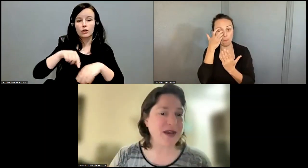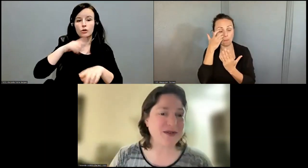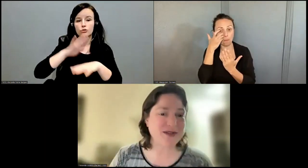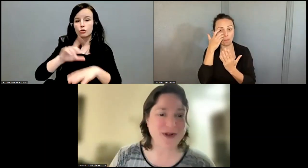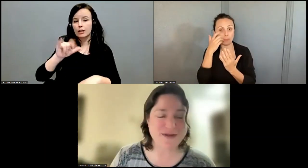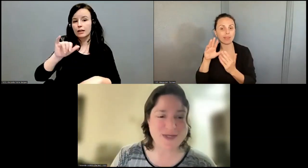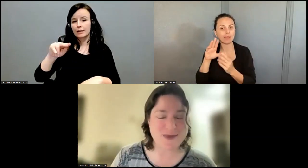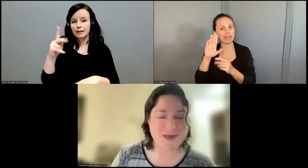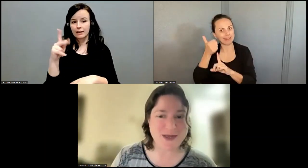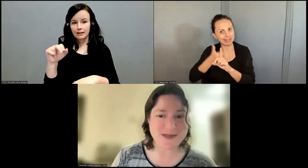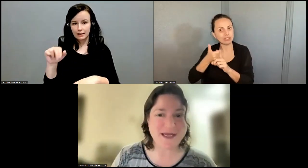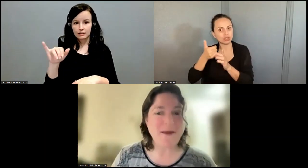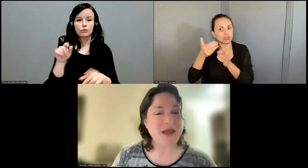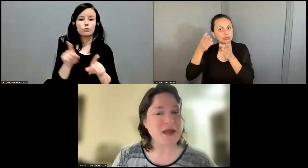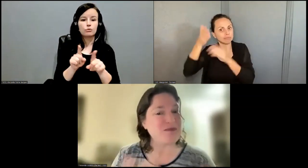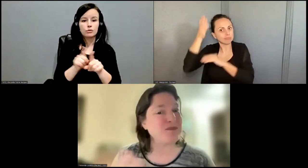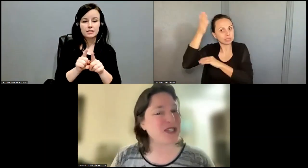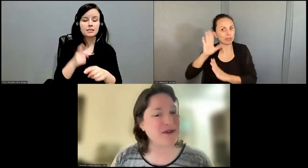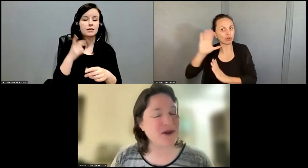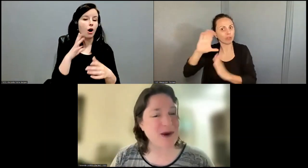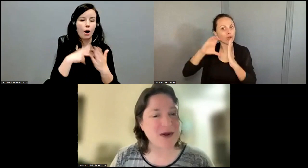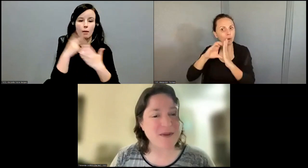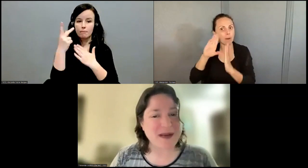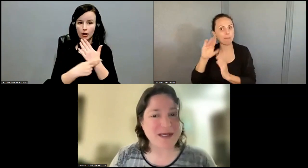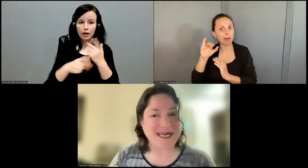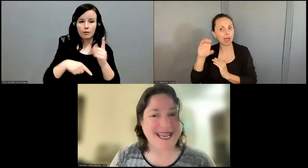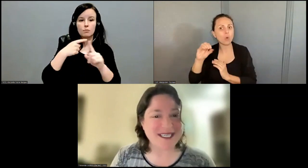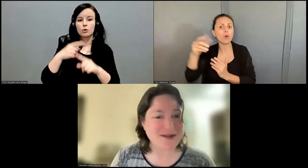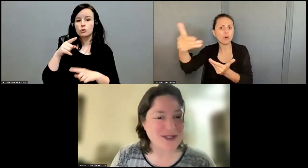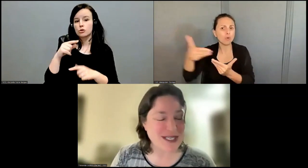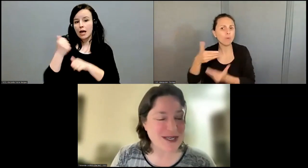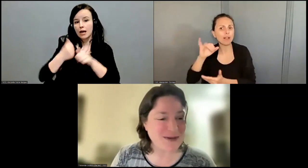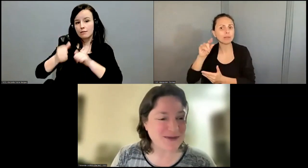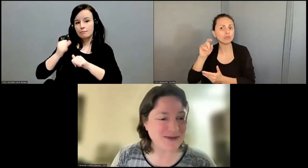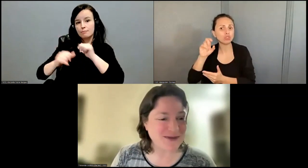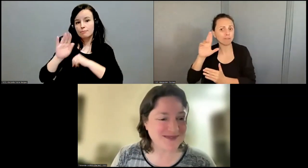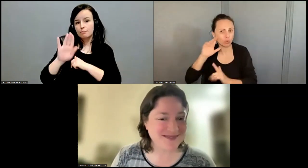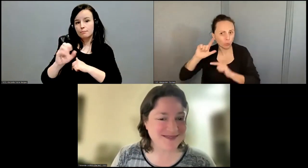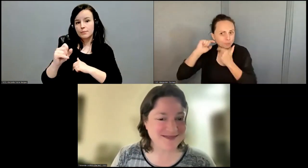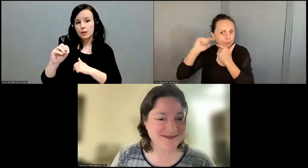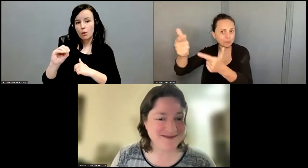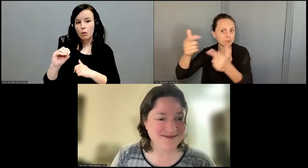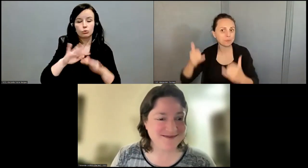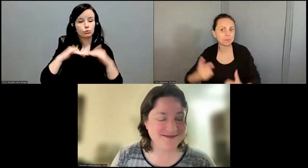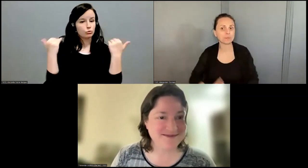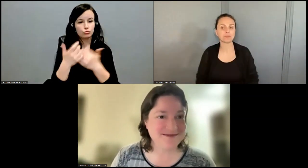the bios of all of our speakers. Jennifer, welcome, and I'm going to hand it over to you.